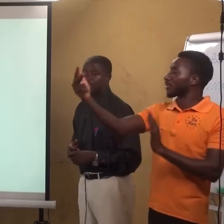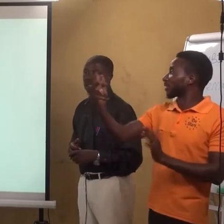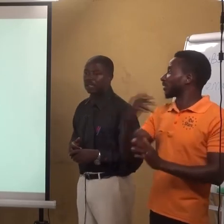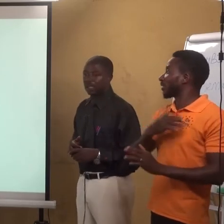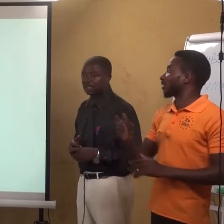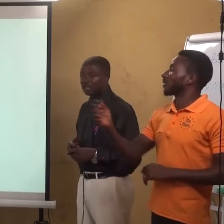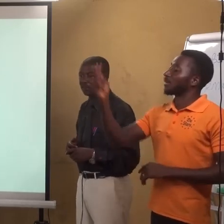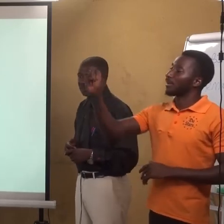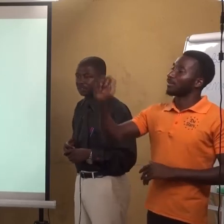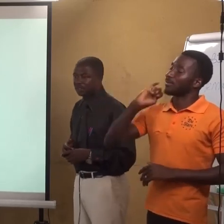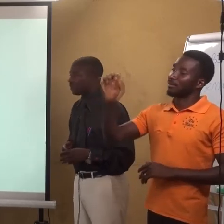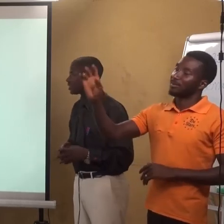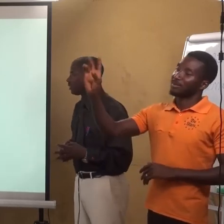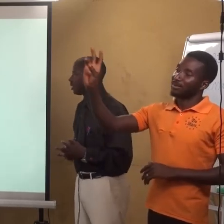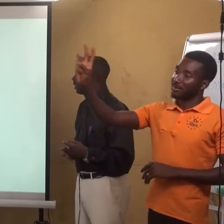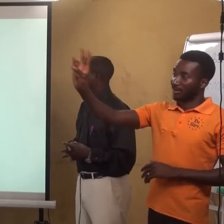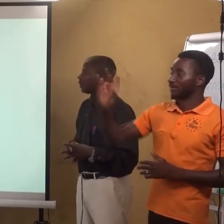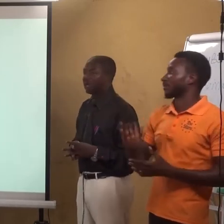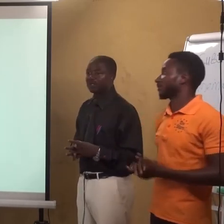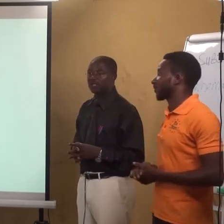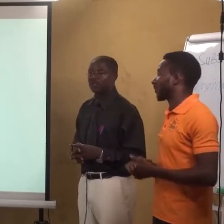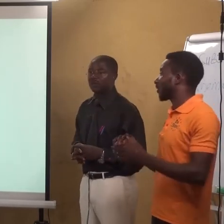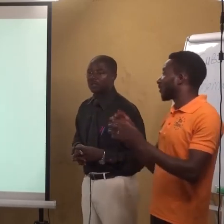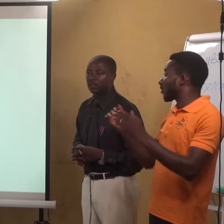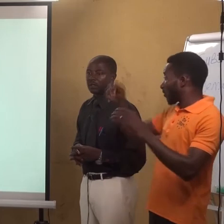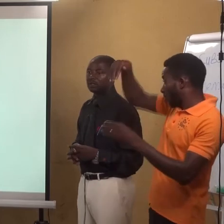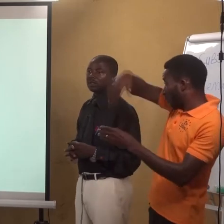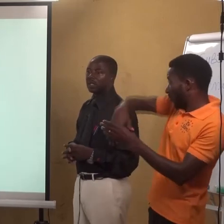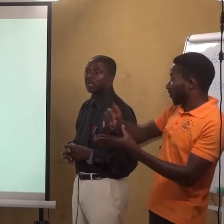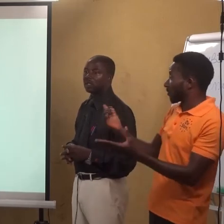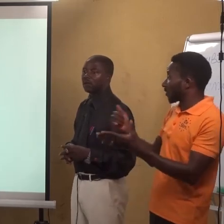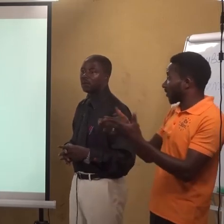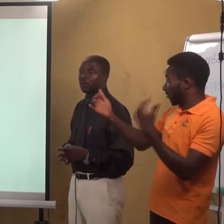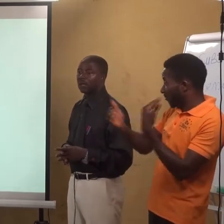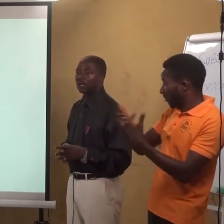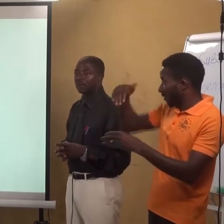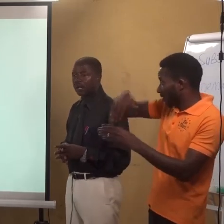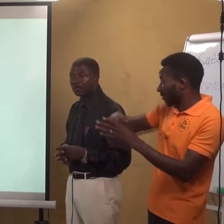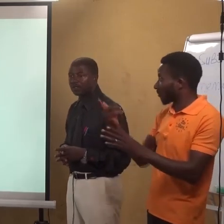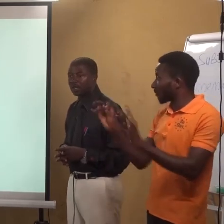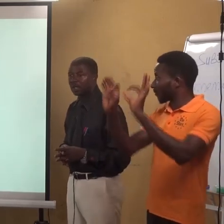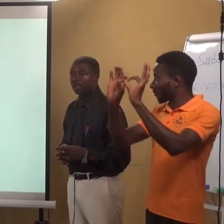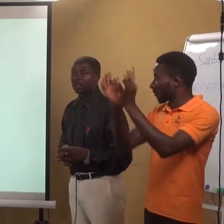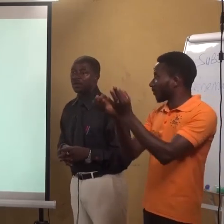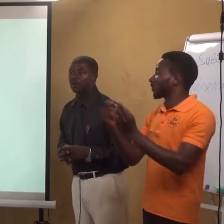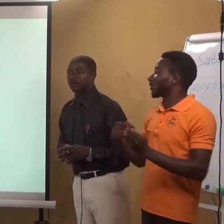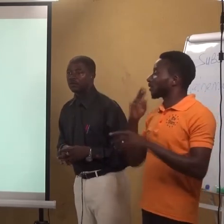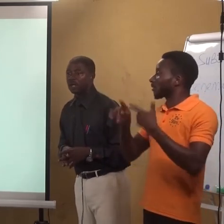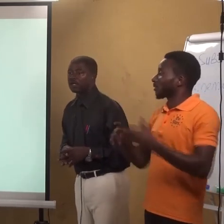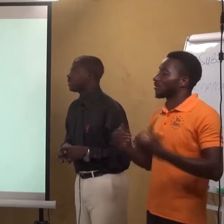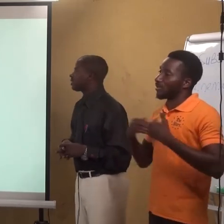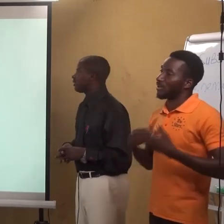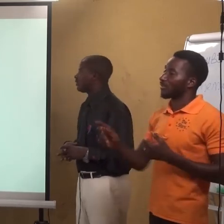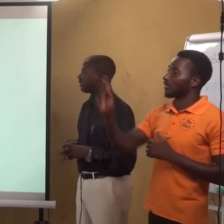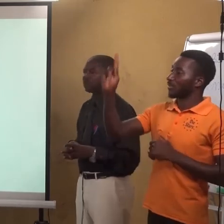while the n term, which is 7th term, we have T7 equals 3 open bracket minus 3 raised to the